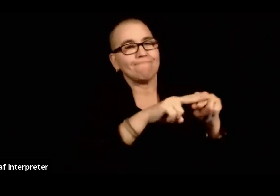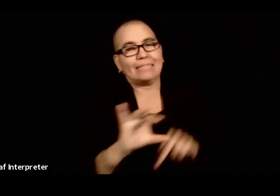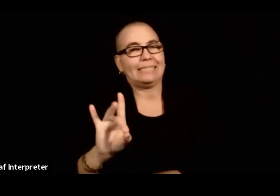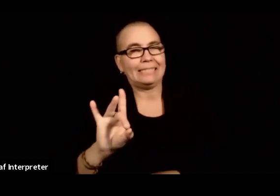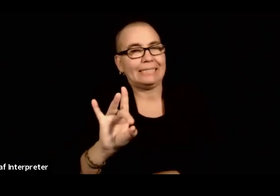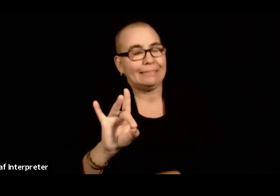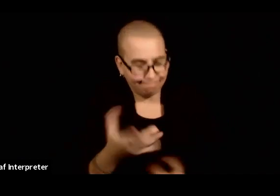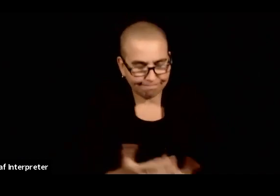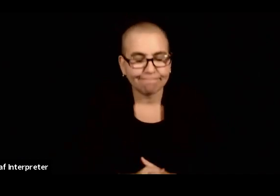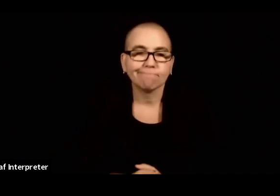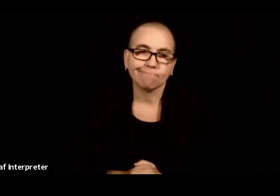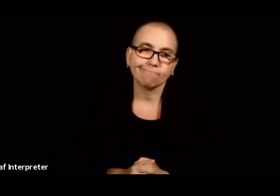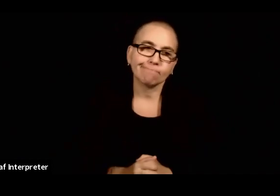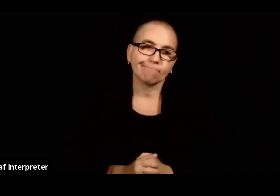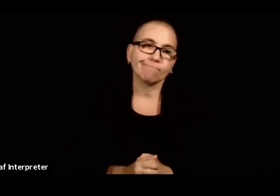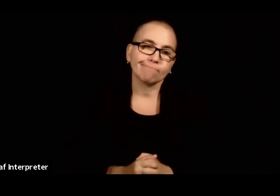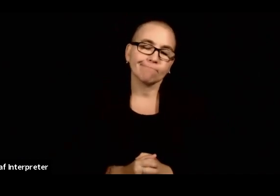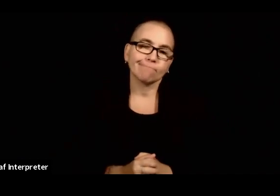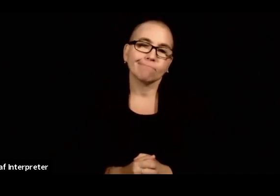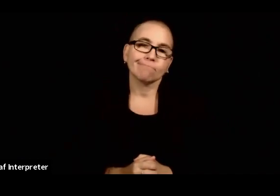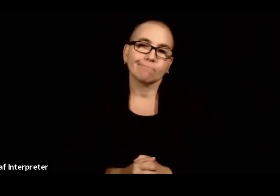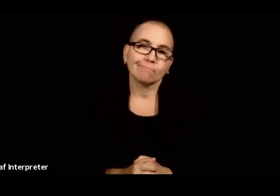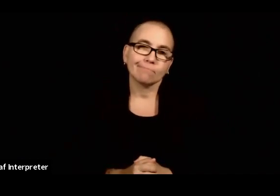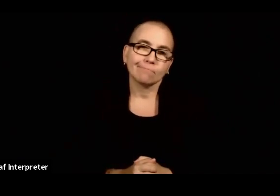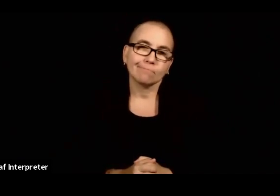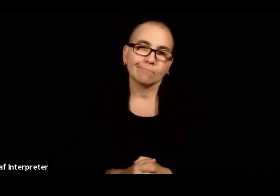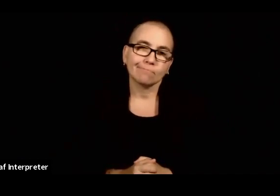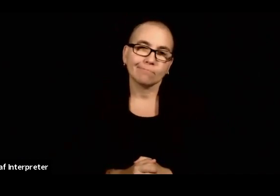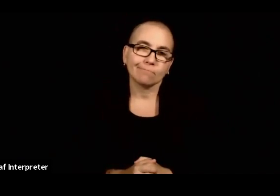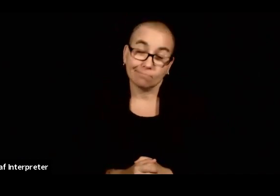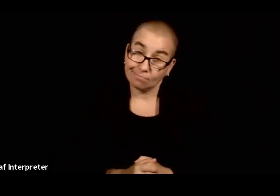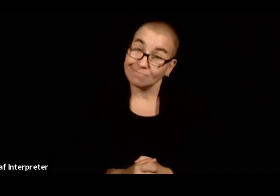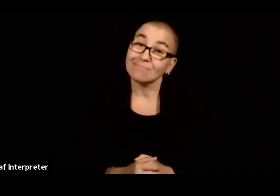very strong testing volume over the weekend. There were